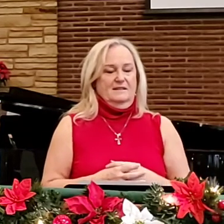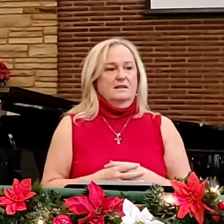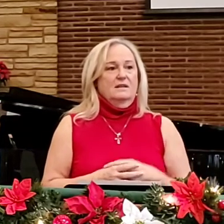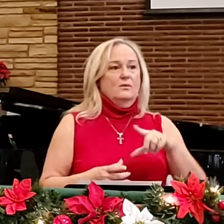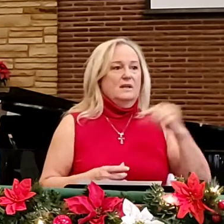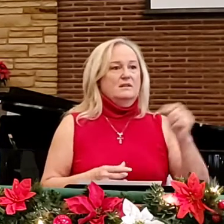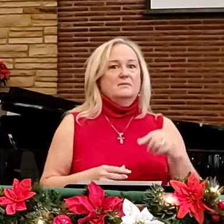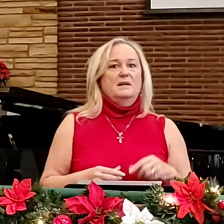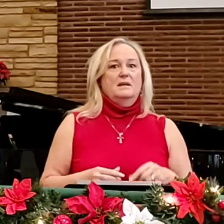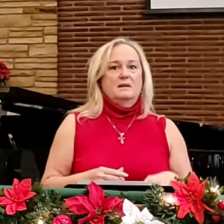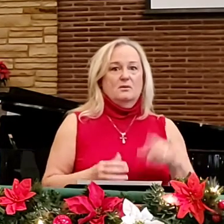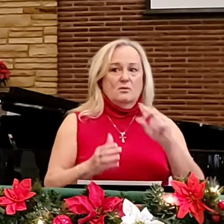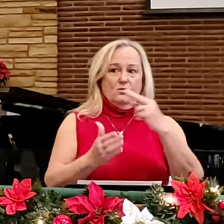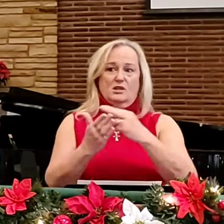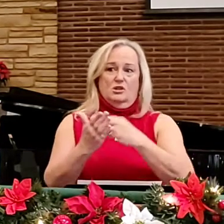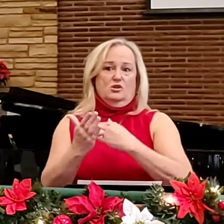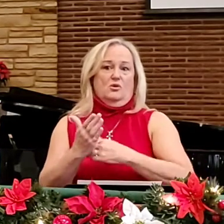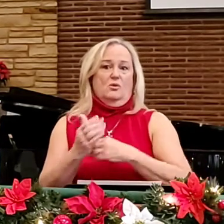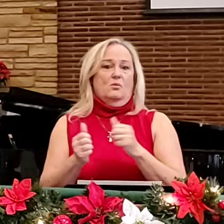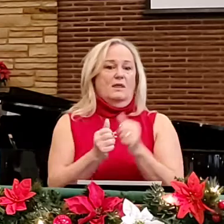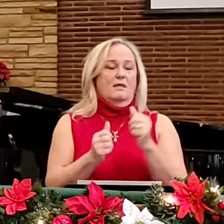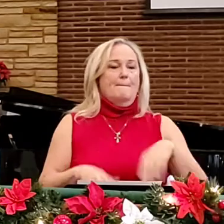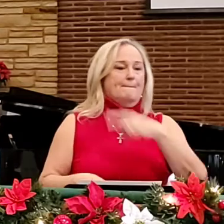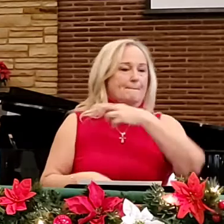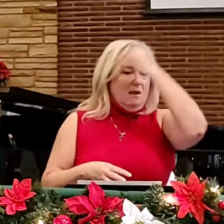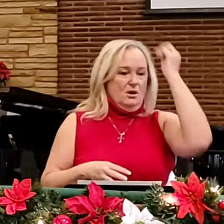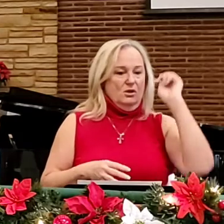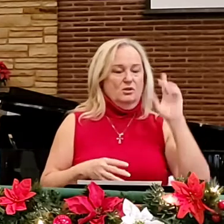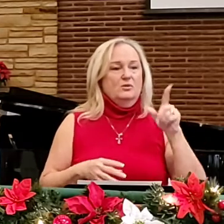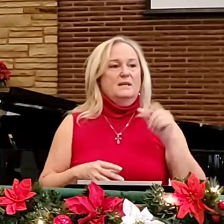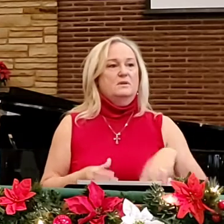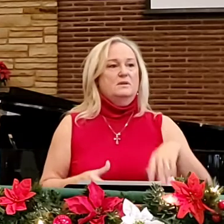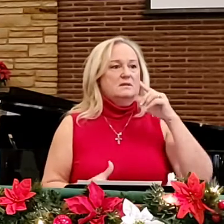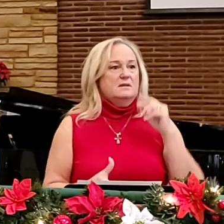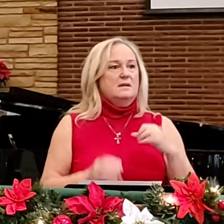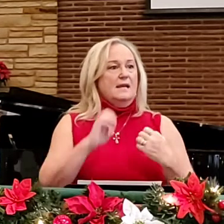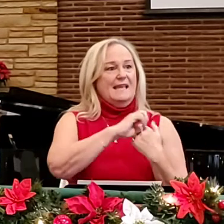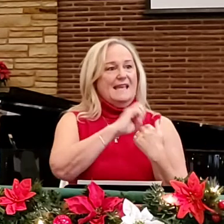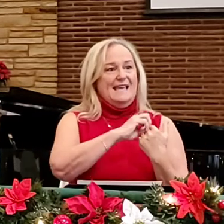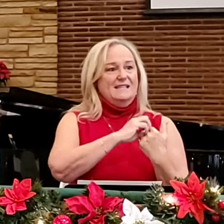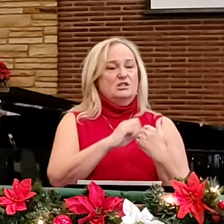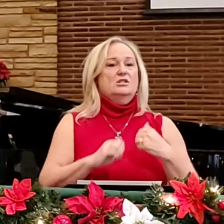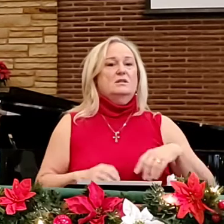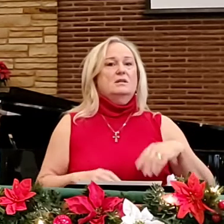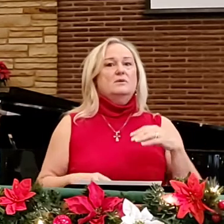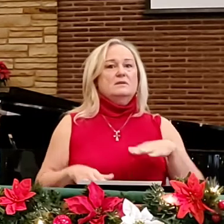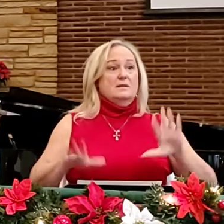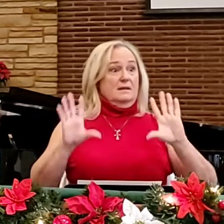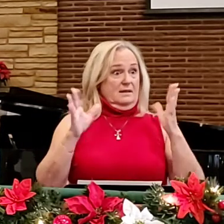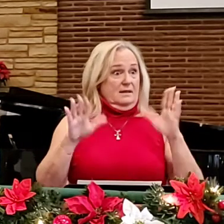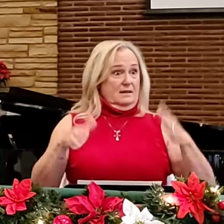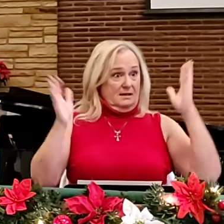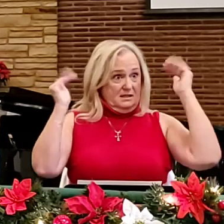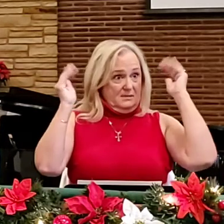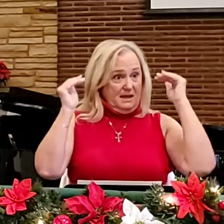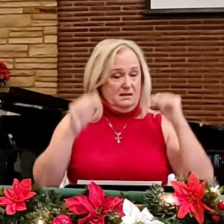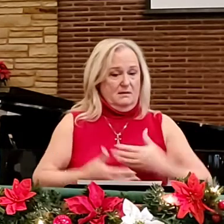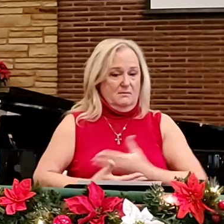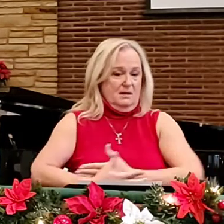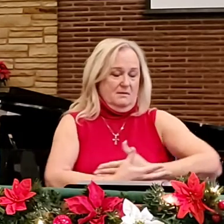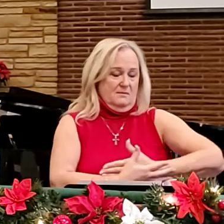He went to be registered with Mary, to whom he was engaged and who was expecting a child.